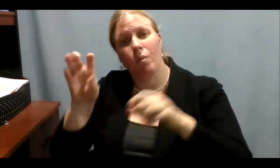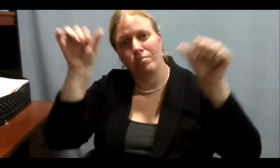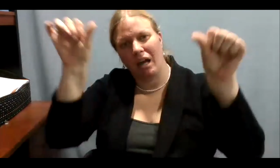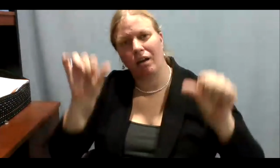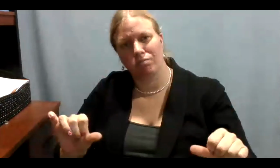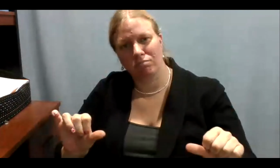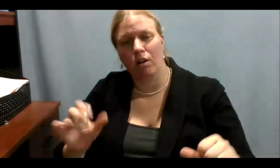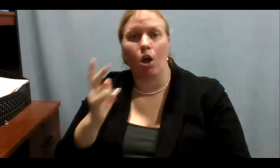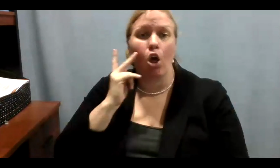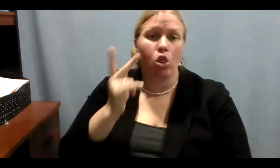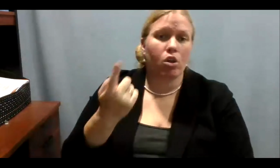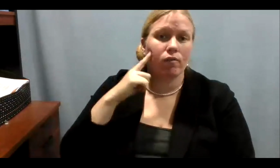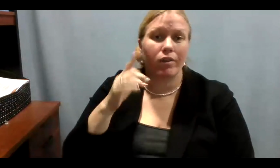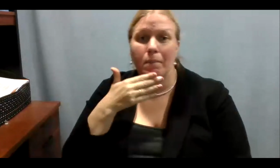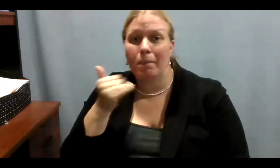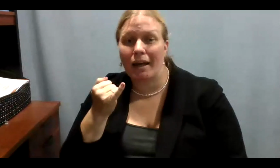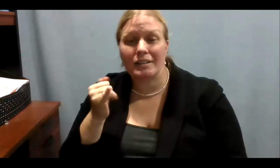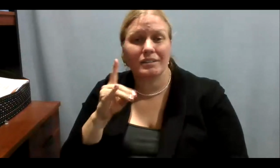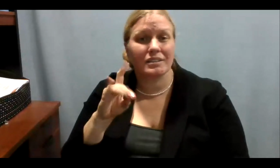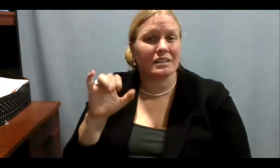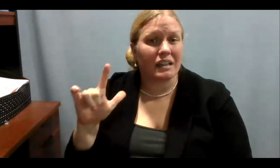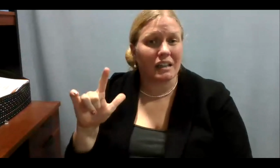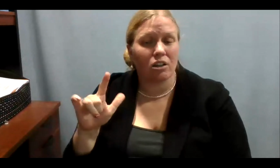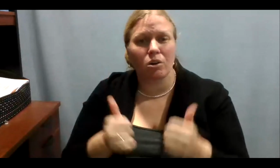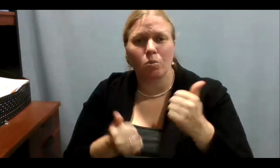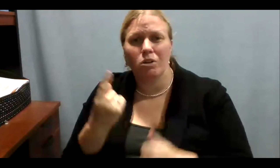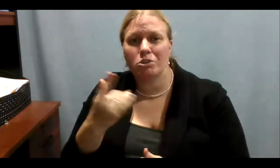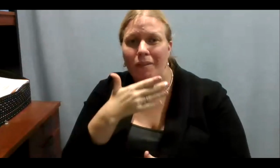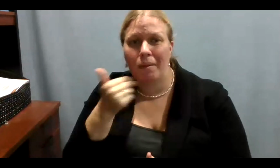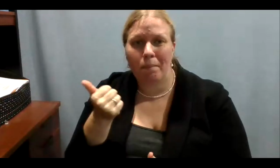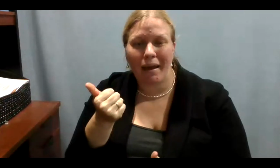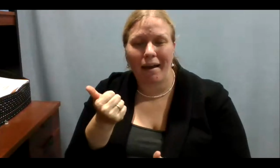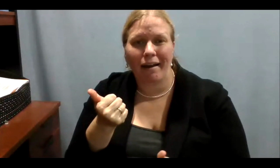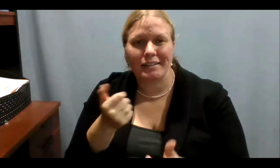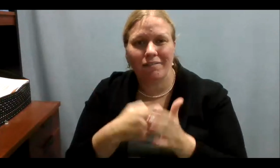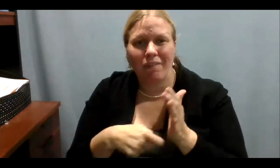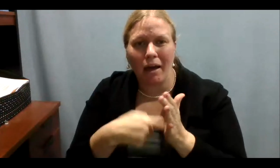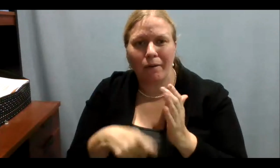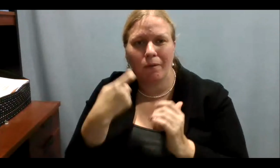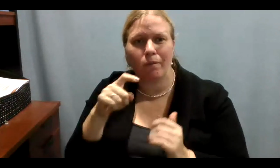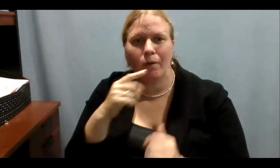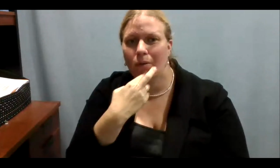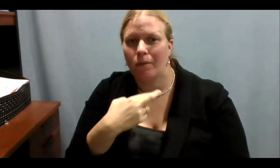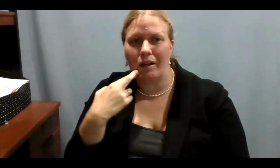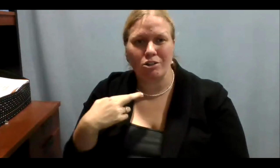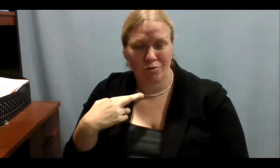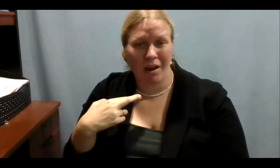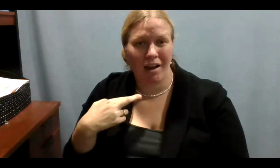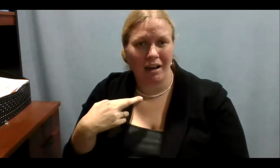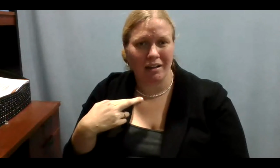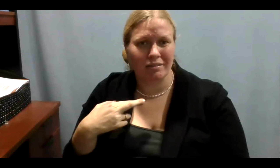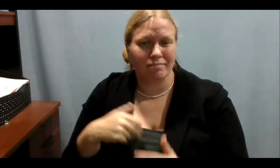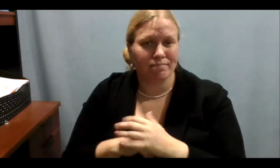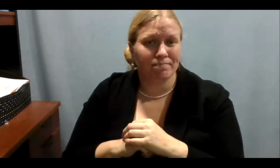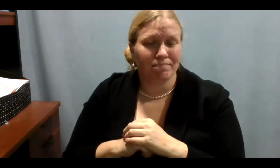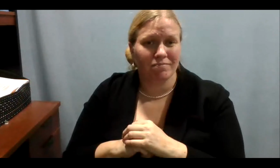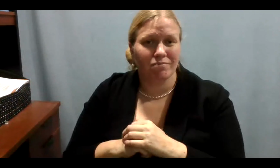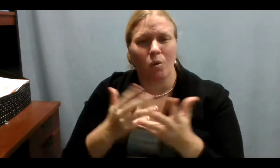around, look for the best deal, try to identify the one that's the best value for the restaurant, just so that the profit margin for the restaurant remains high.